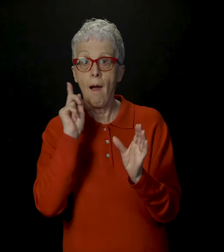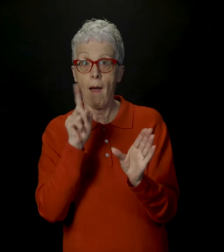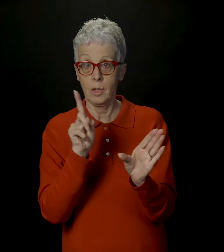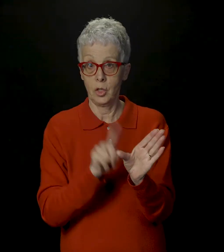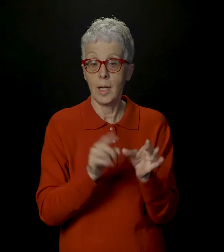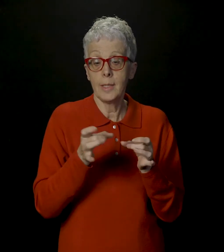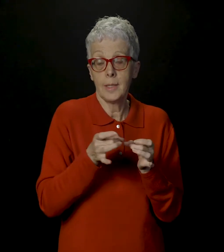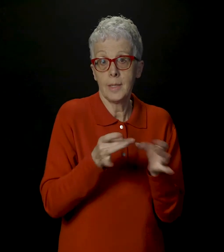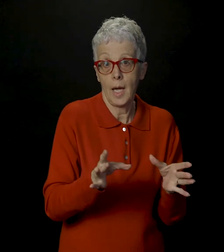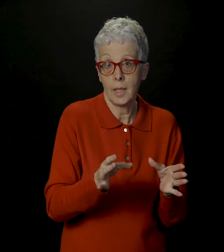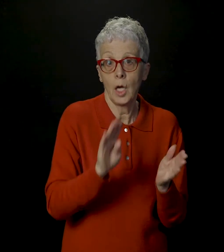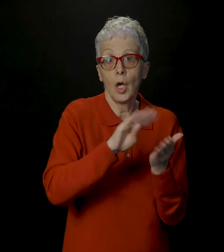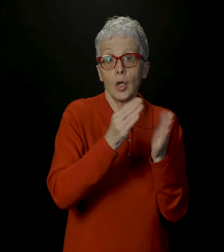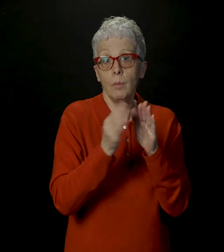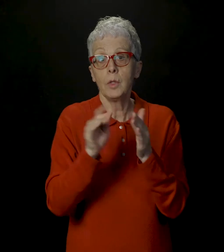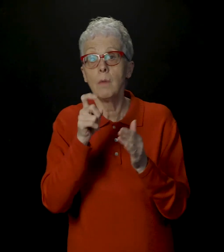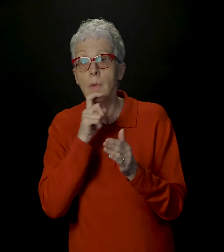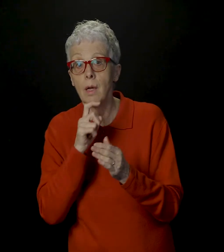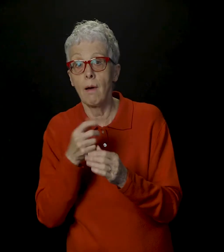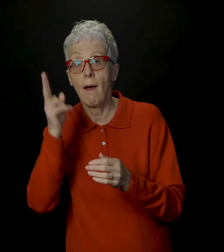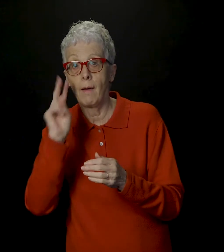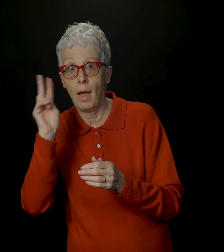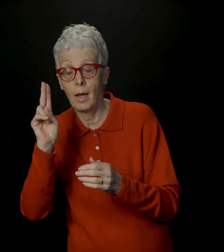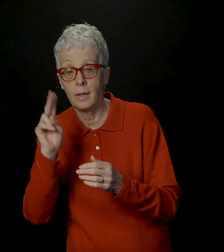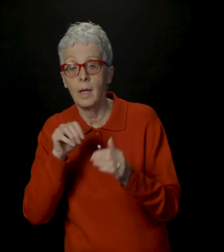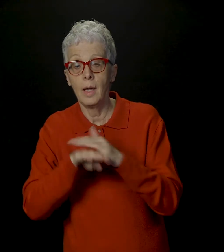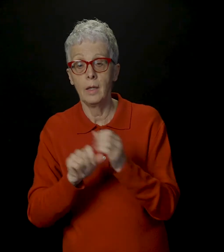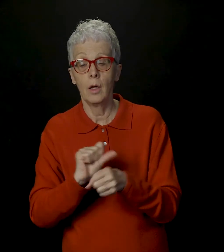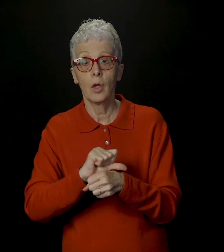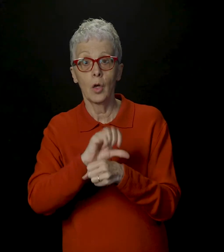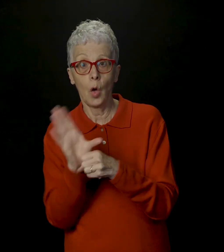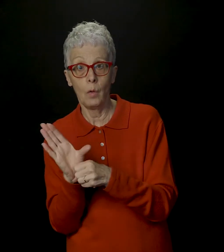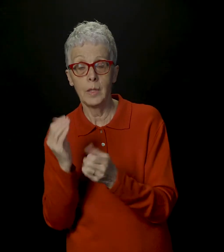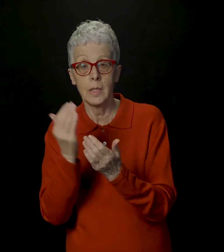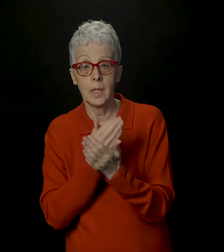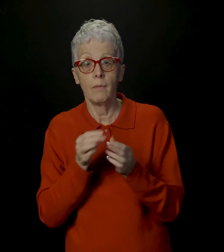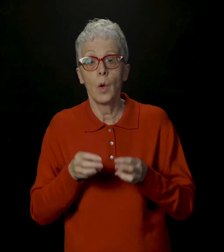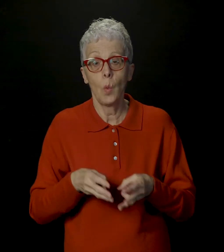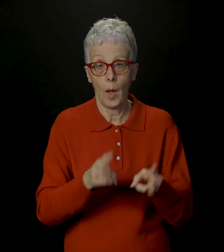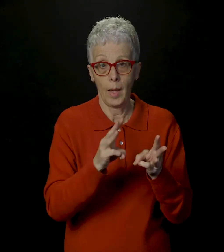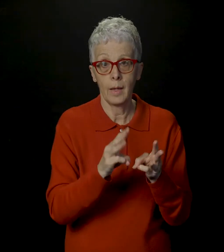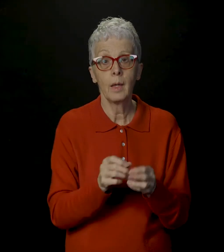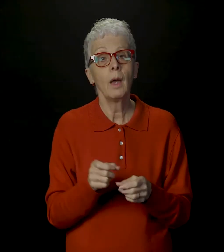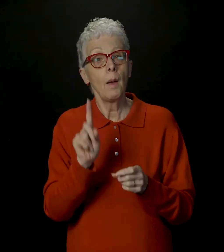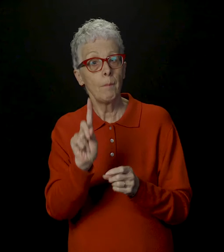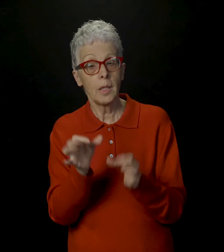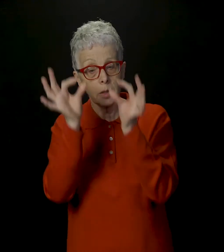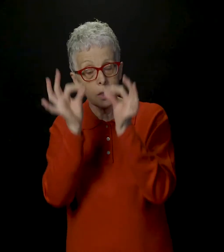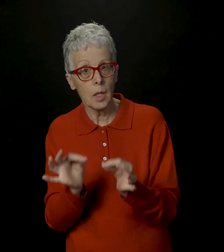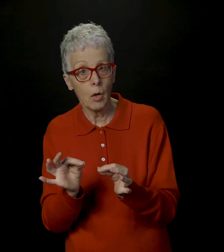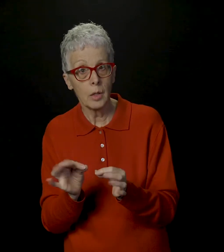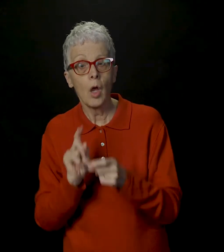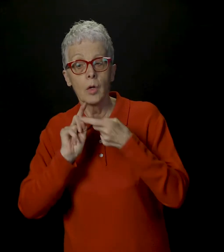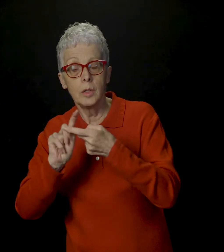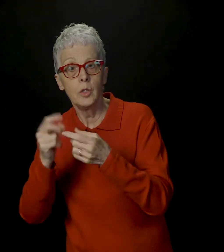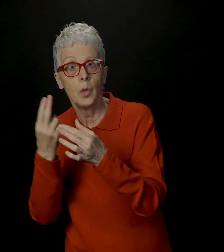meal And we have been doing that In a COVID safe way As much as we can But we also decided To keep the food bank As a permanent